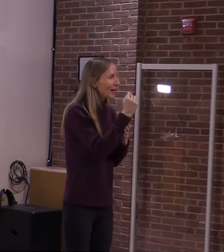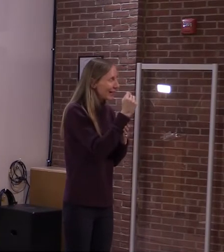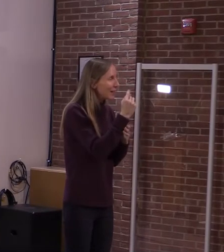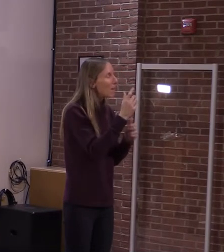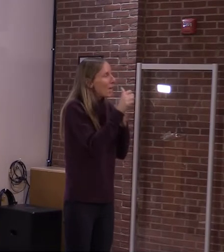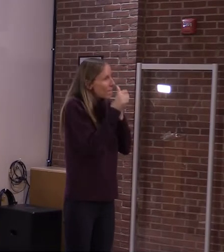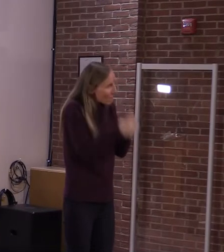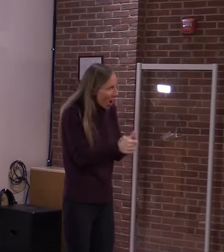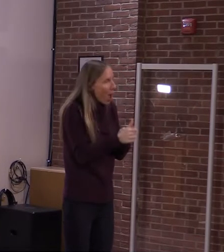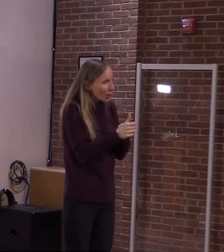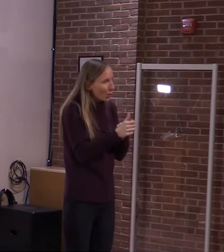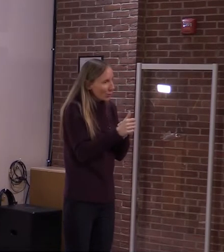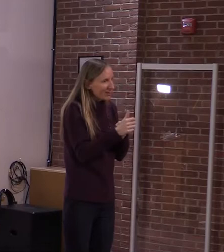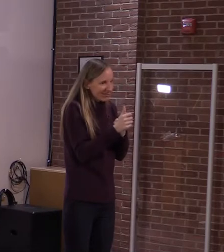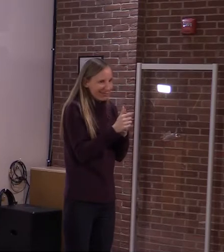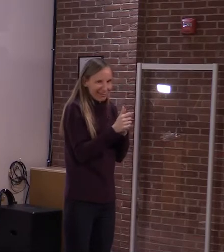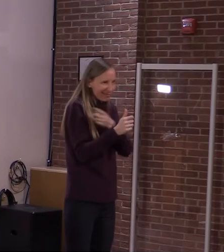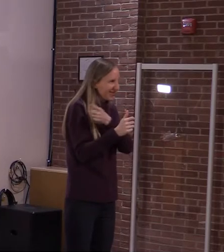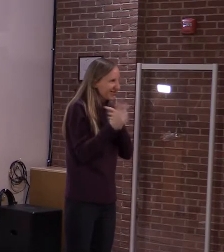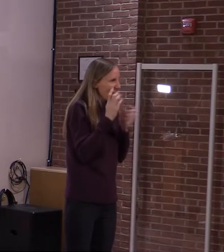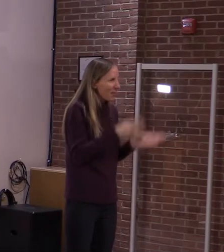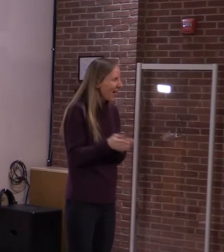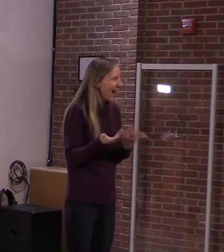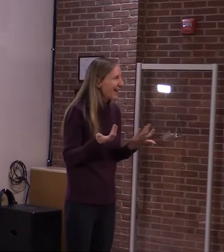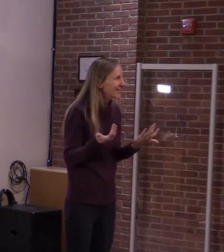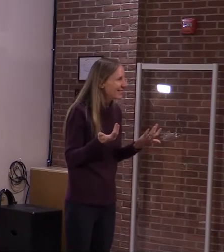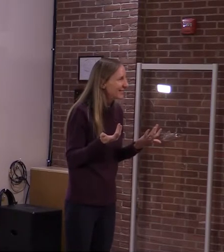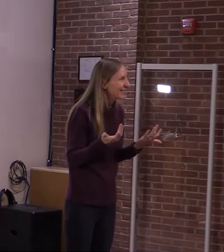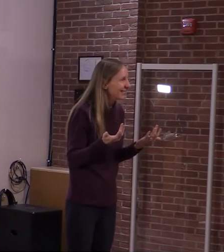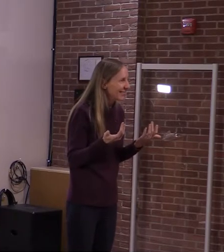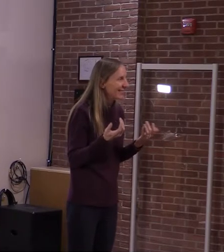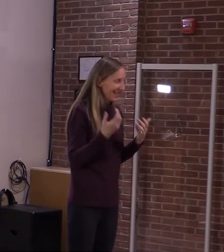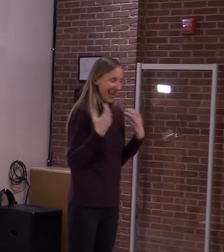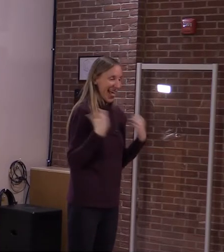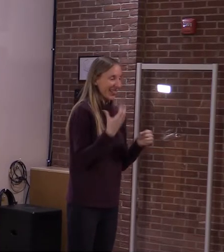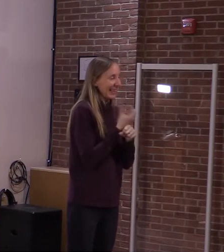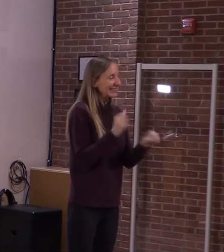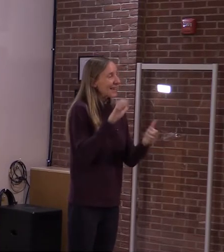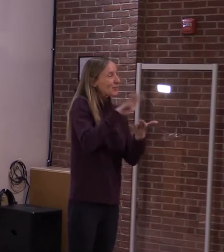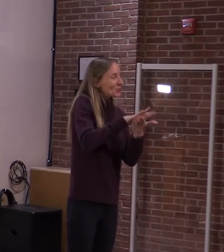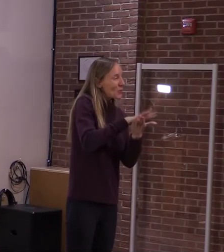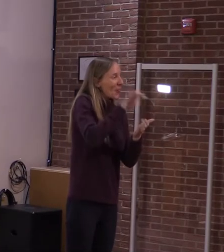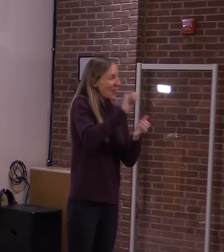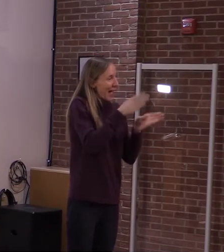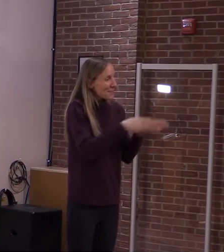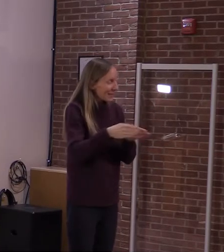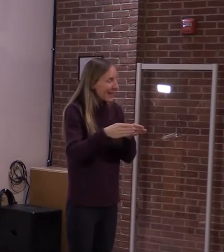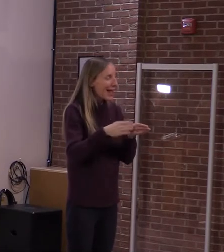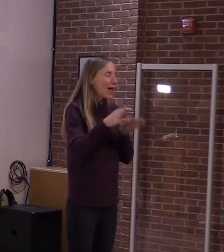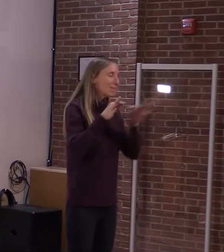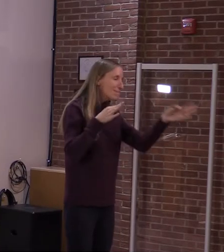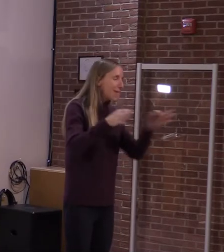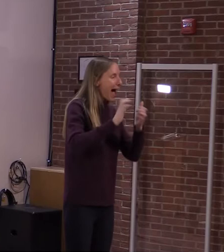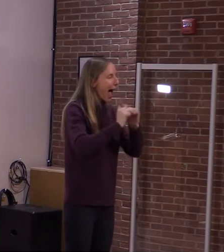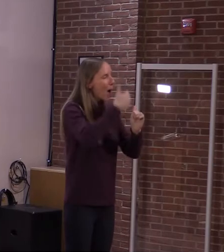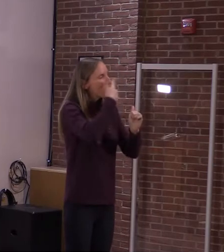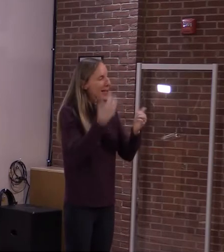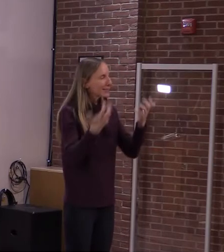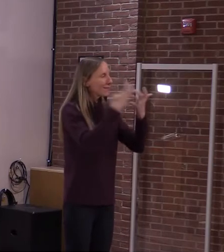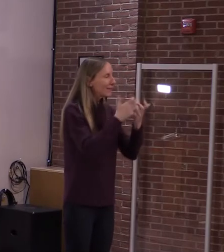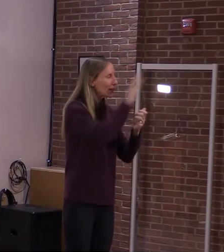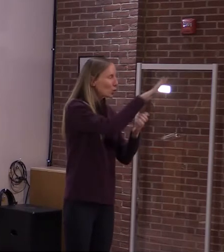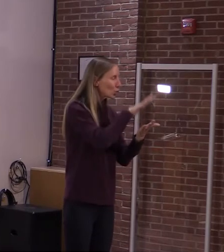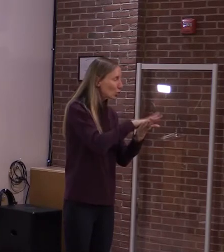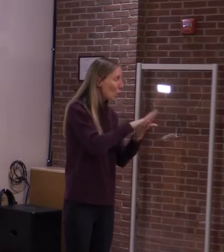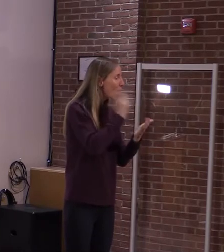Healthy Schools guidance. And it speaks to just a couple areas of how to operationalize those guidance documents in the context of